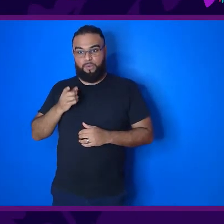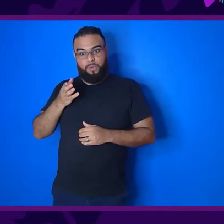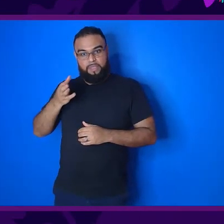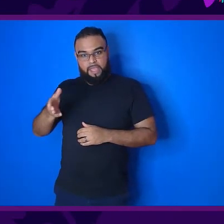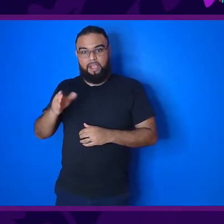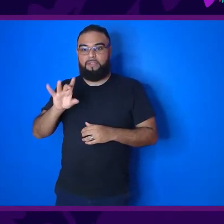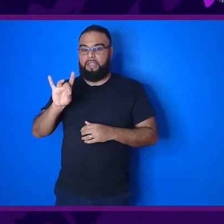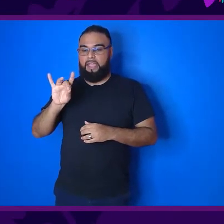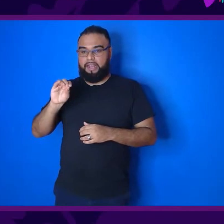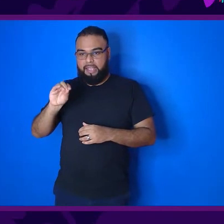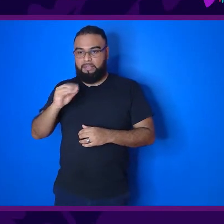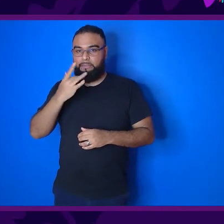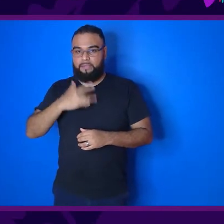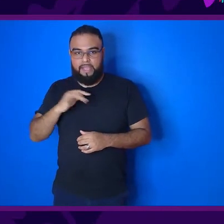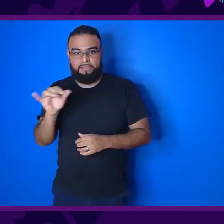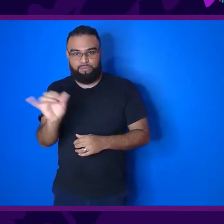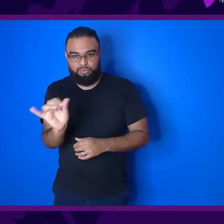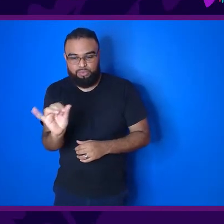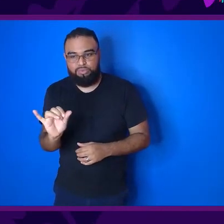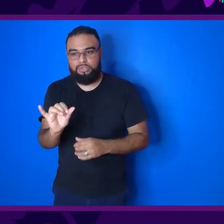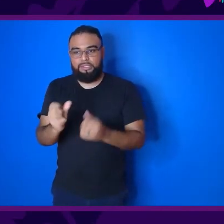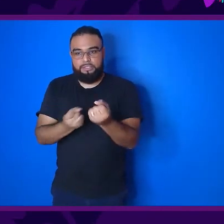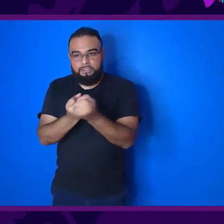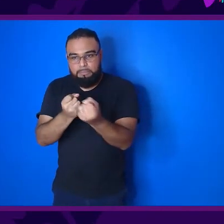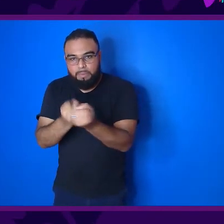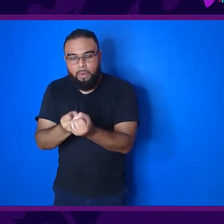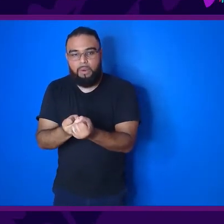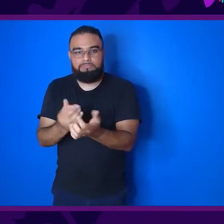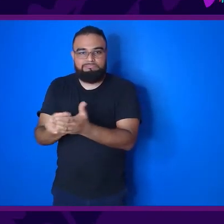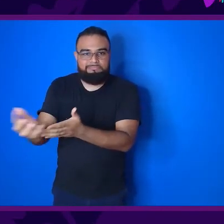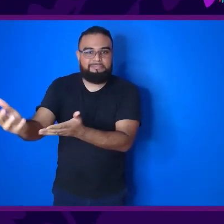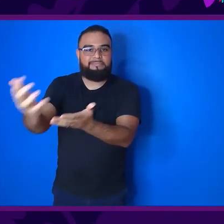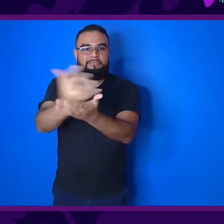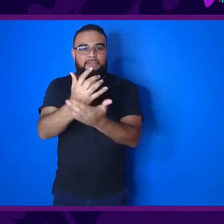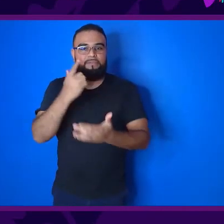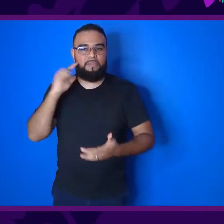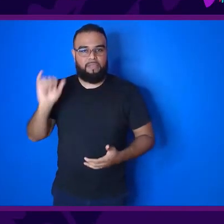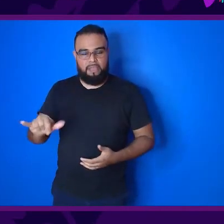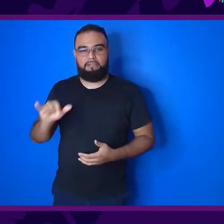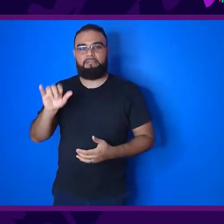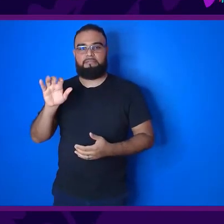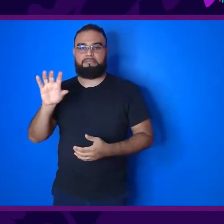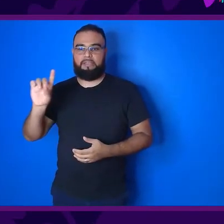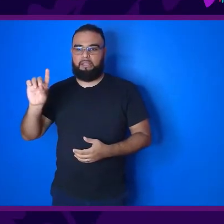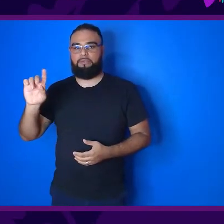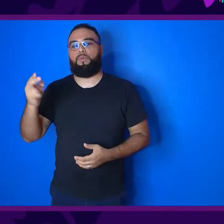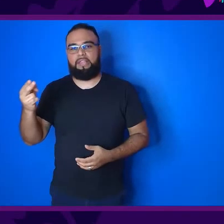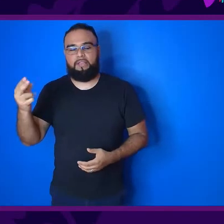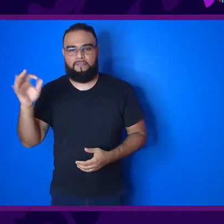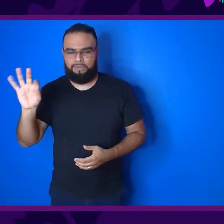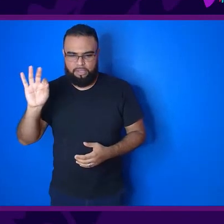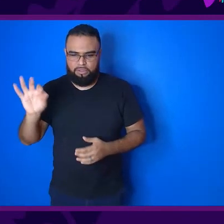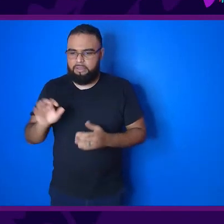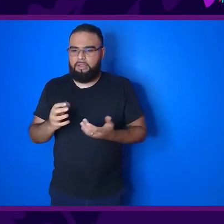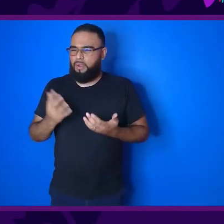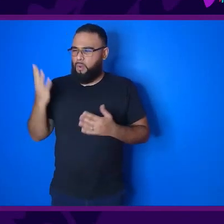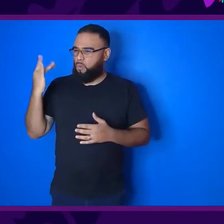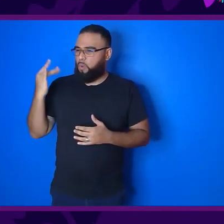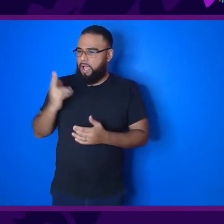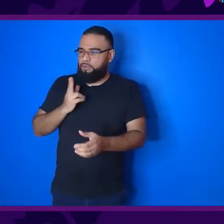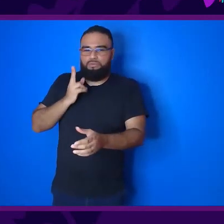Foundation. What was it about the foundation and Dolores that made you want to become a supporter right from the get-go? Right. Well, first of